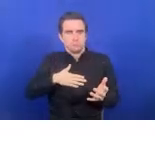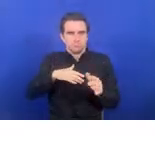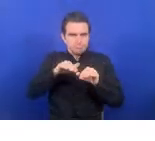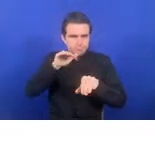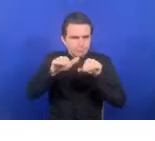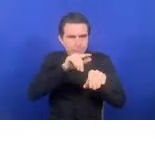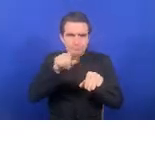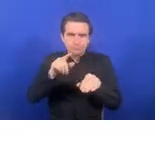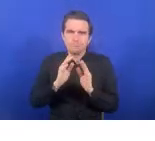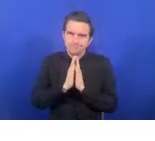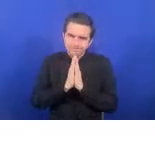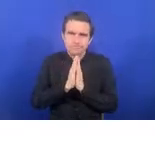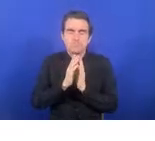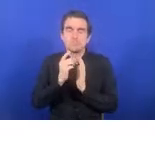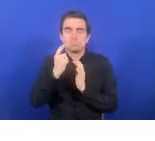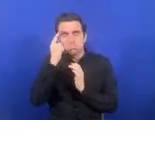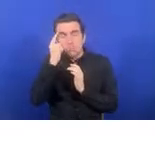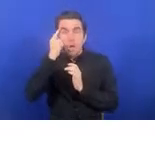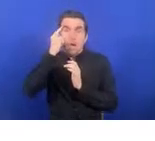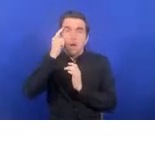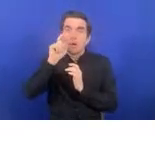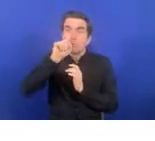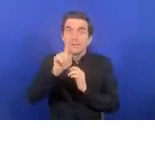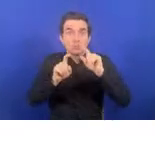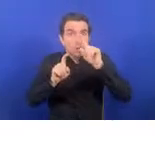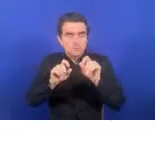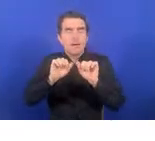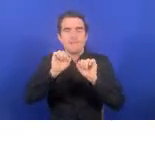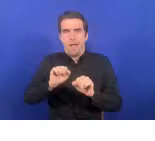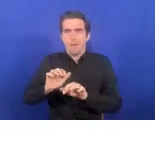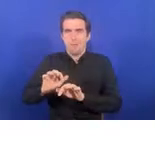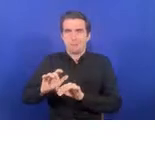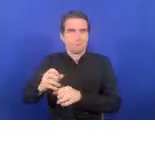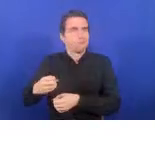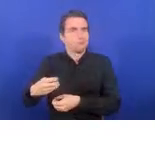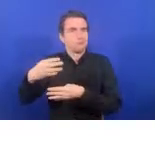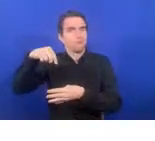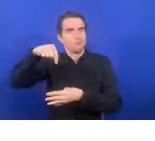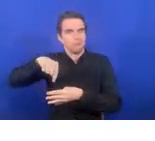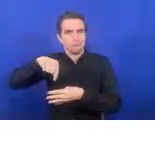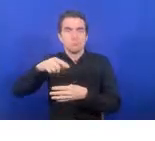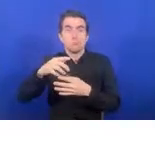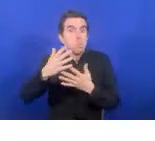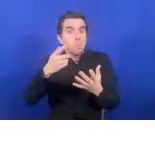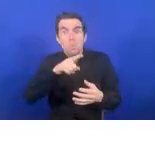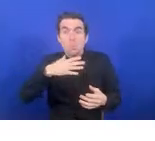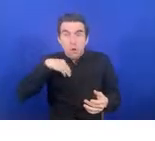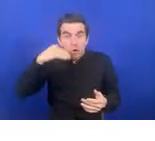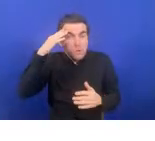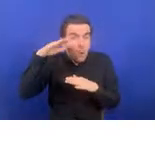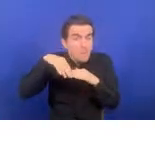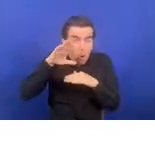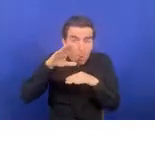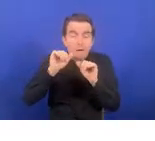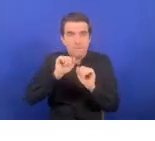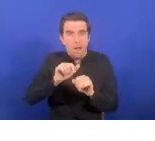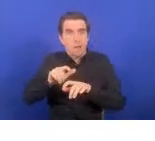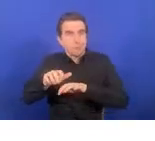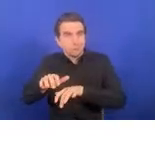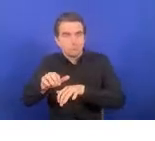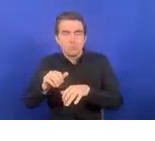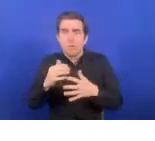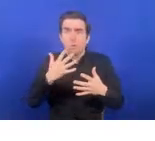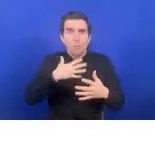are welcome. We're very open to discuss all aspects of this with you today. That's what we're here for. So what does this